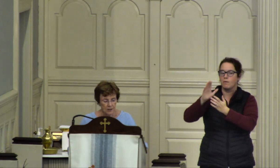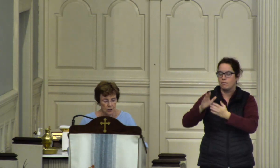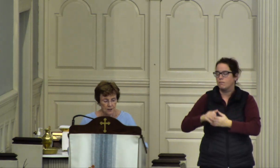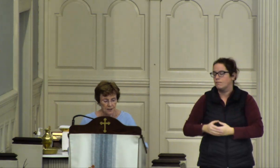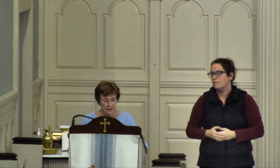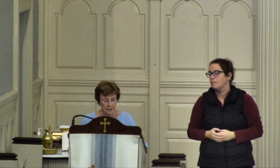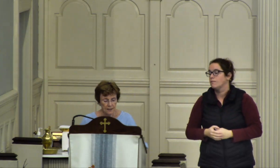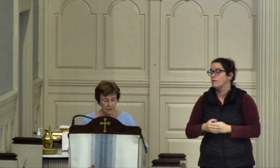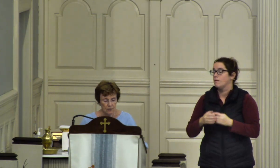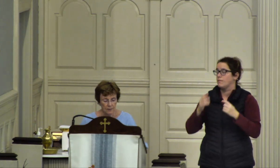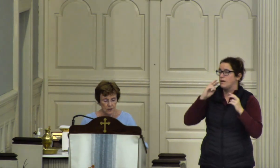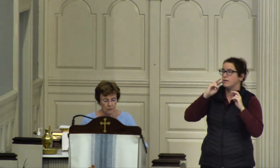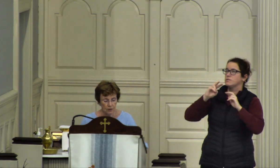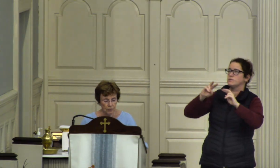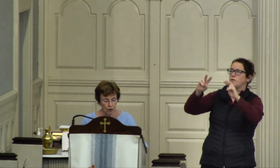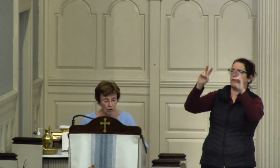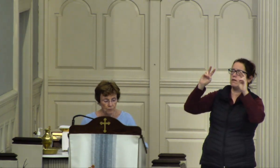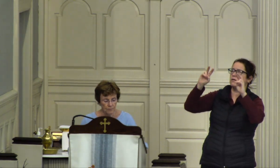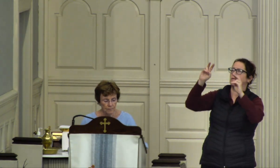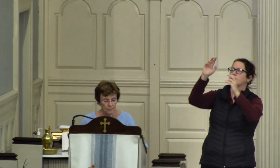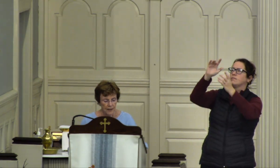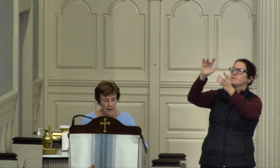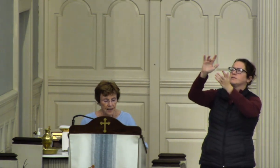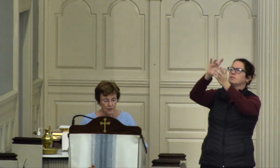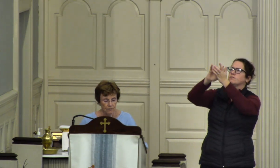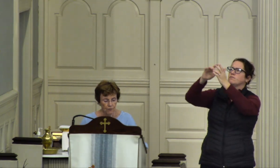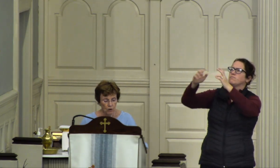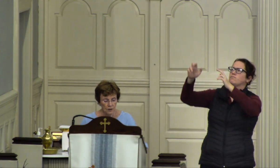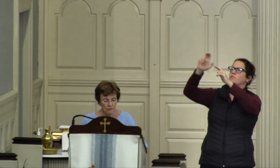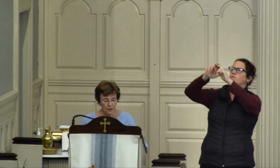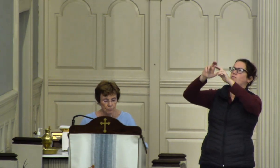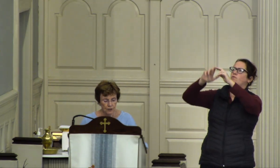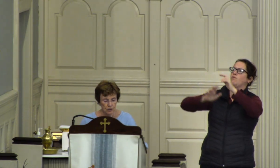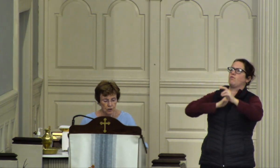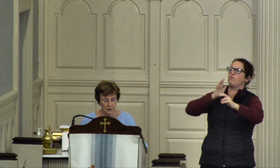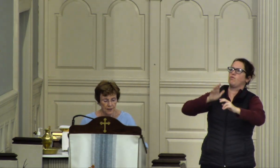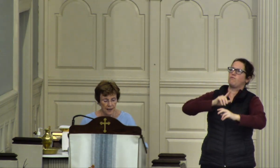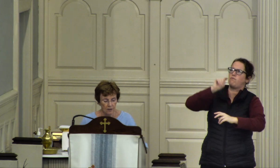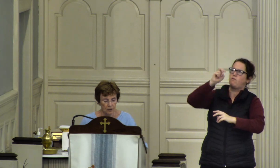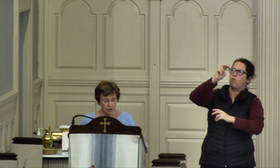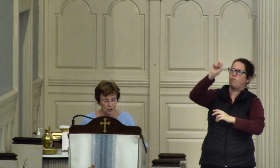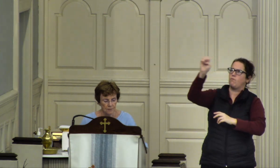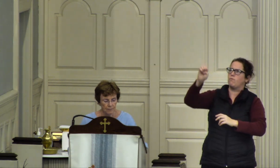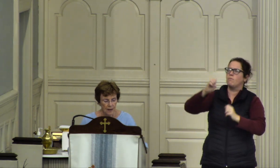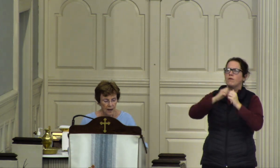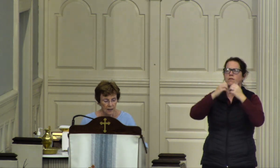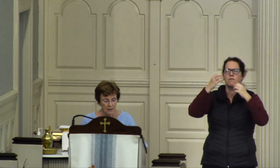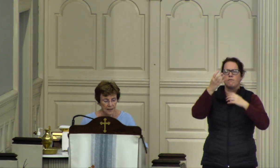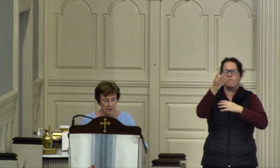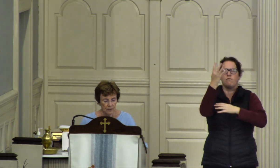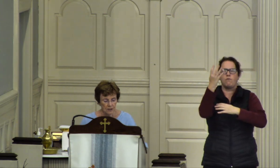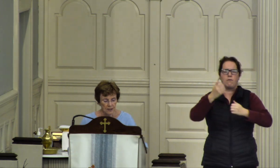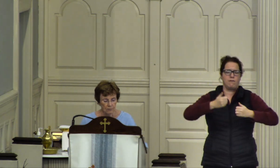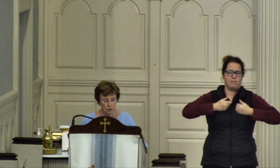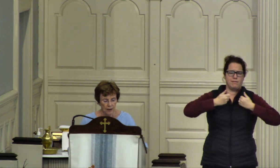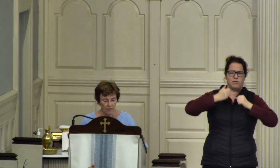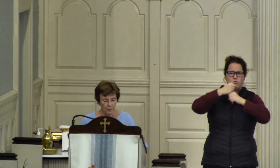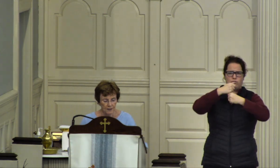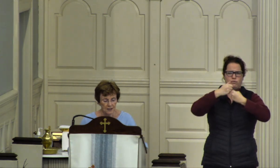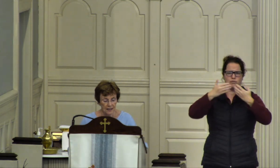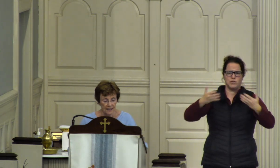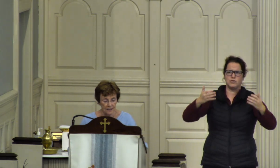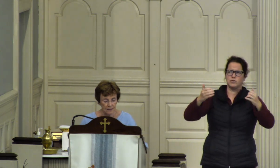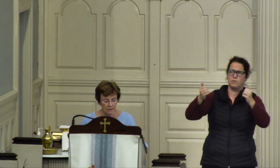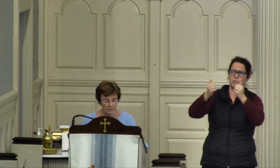Then I saw standing in the midst of the throne and the four living creatures and the elders a lamb that seemed to have